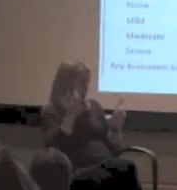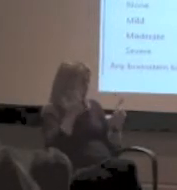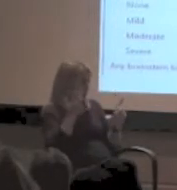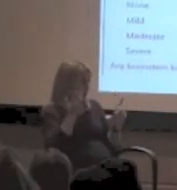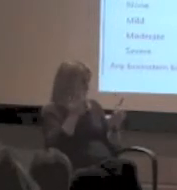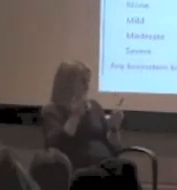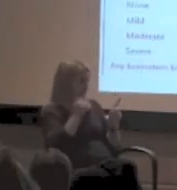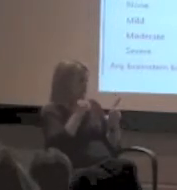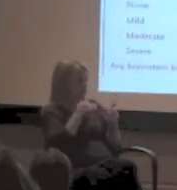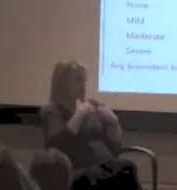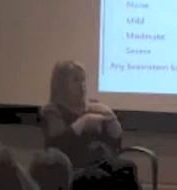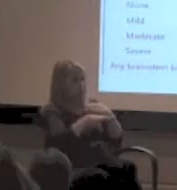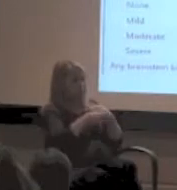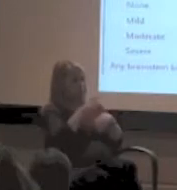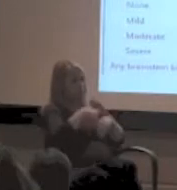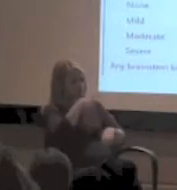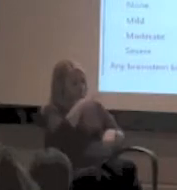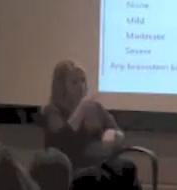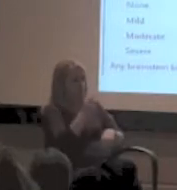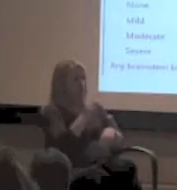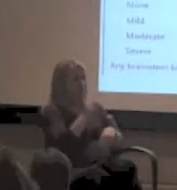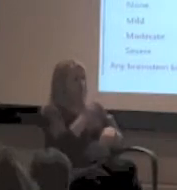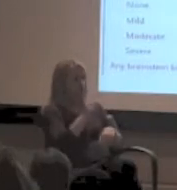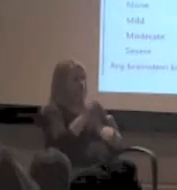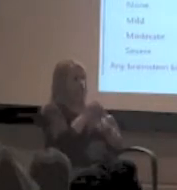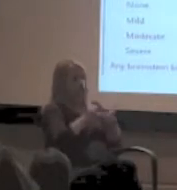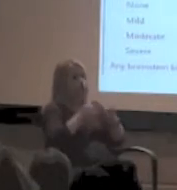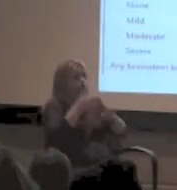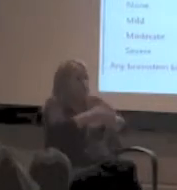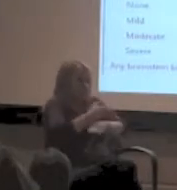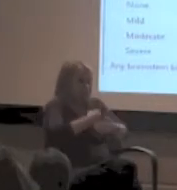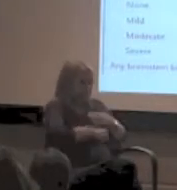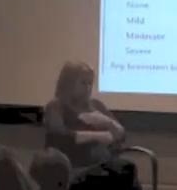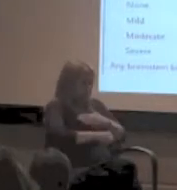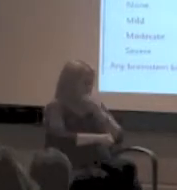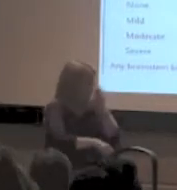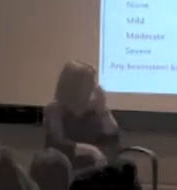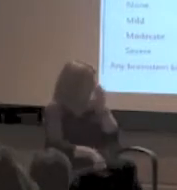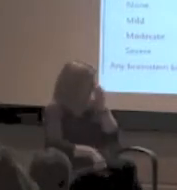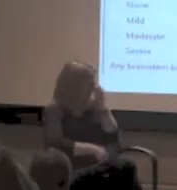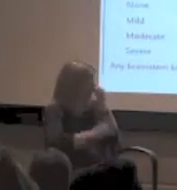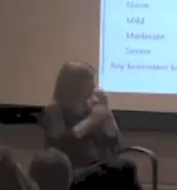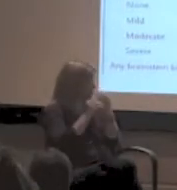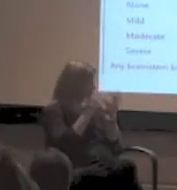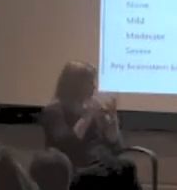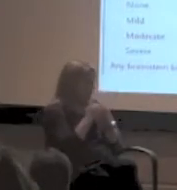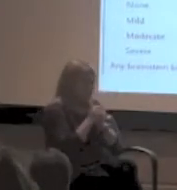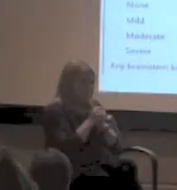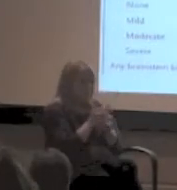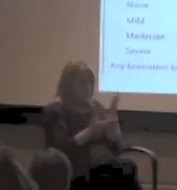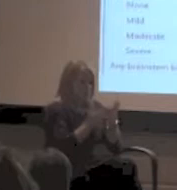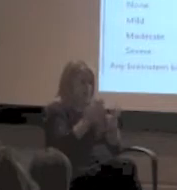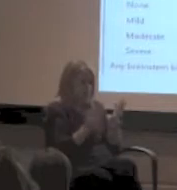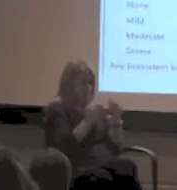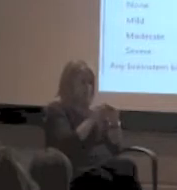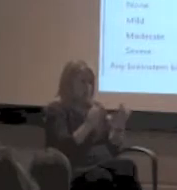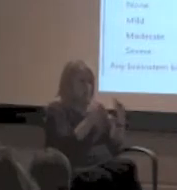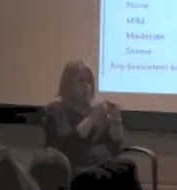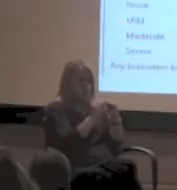on time and then close after birth. So probably with more and more